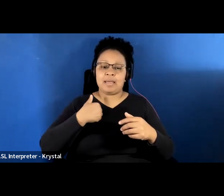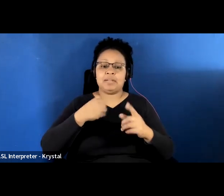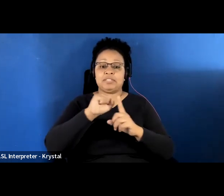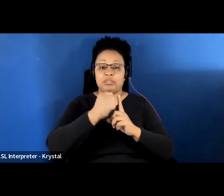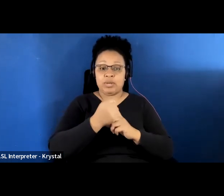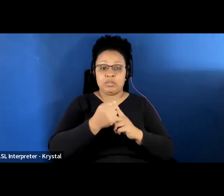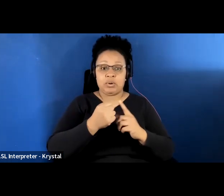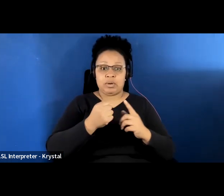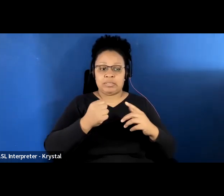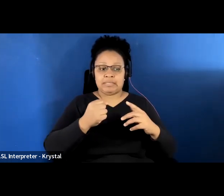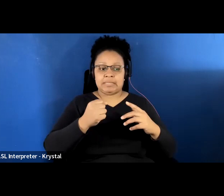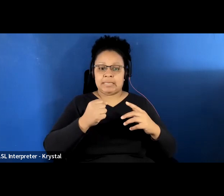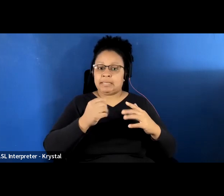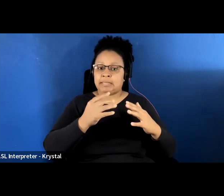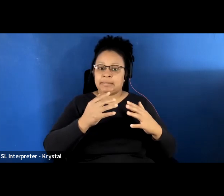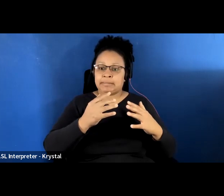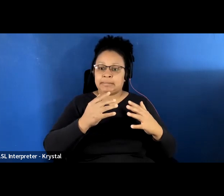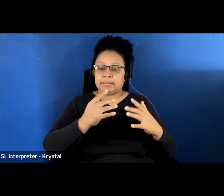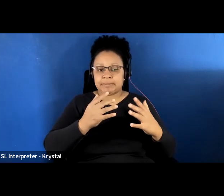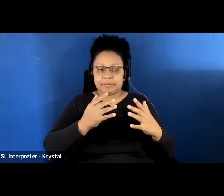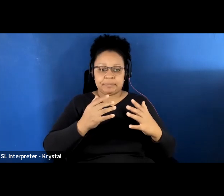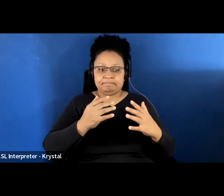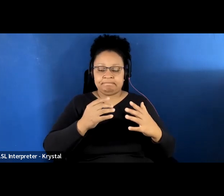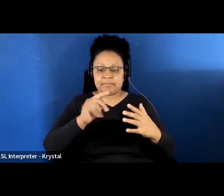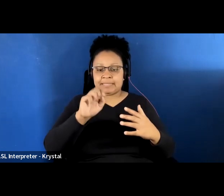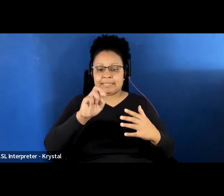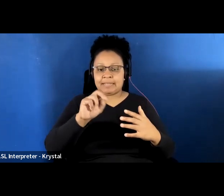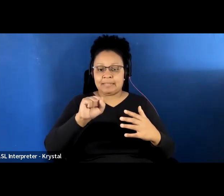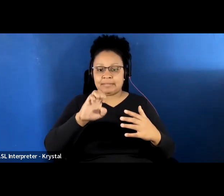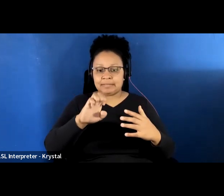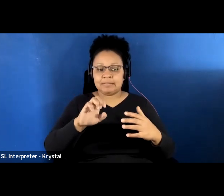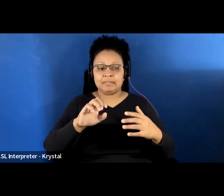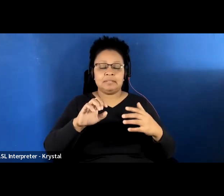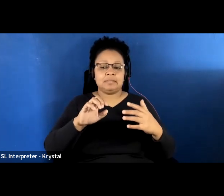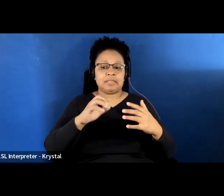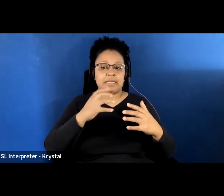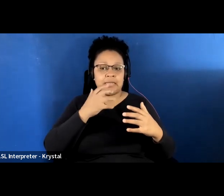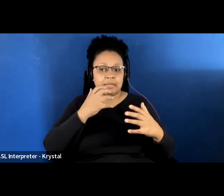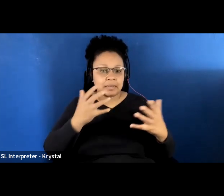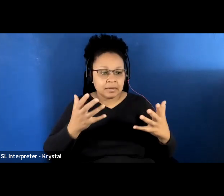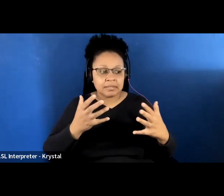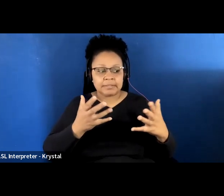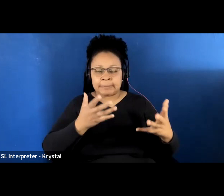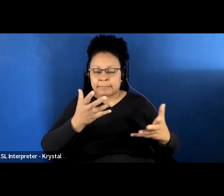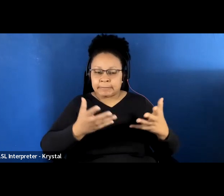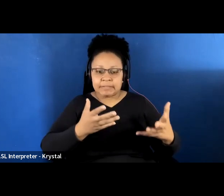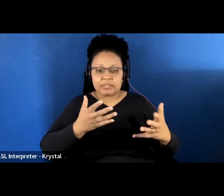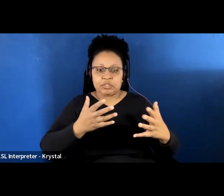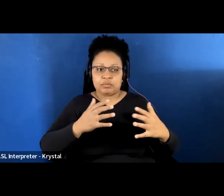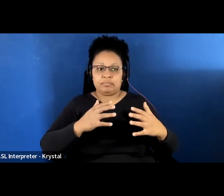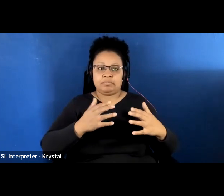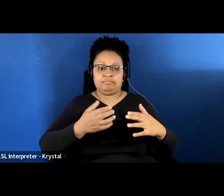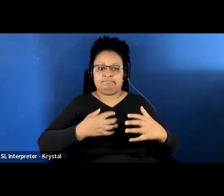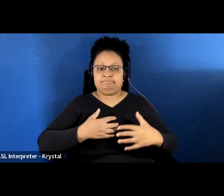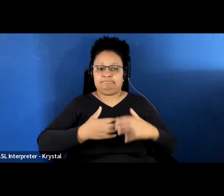then a neighbor then that was very comfortable walked in and made the situation more chaotic because they